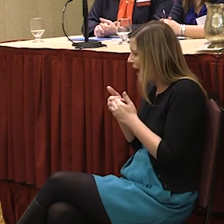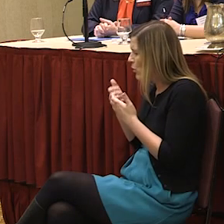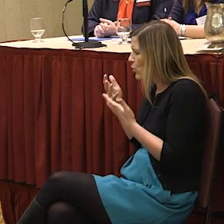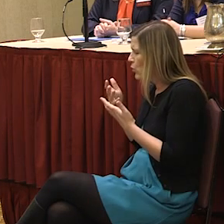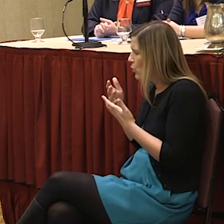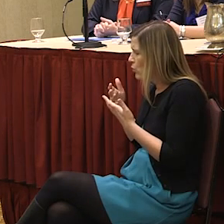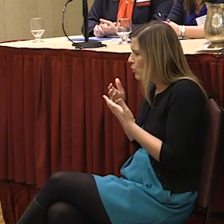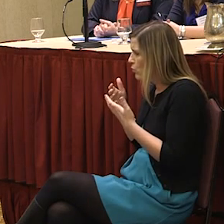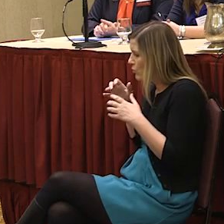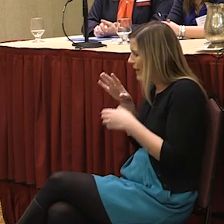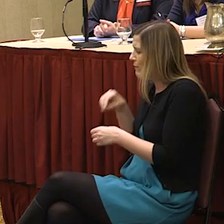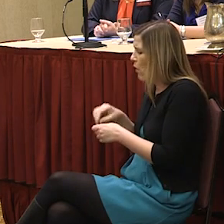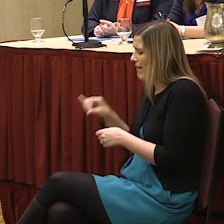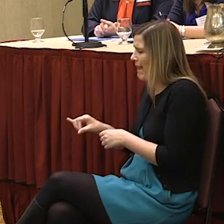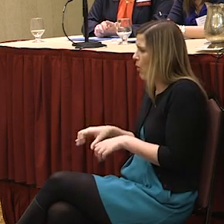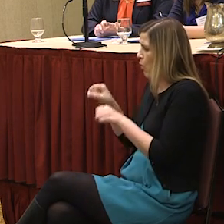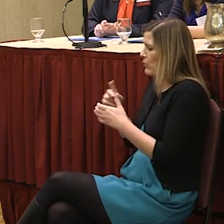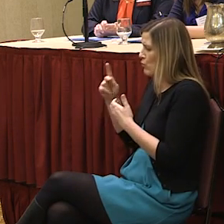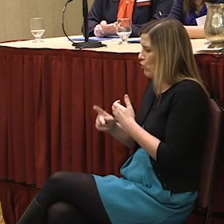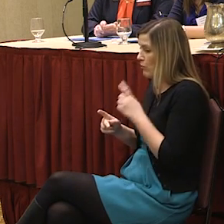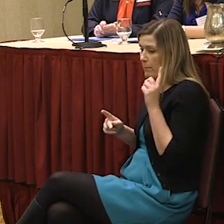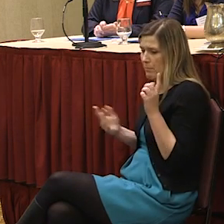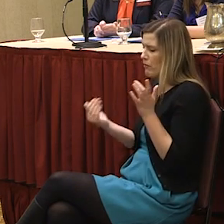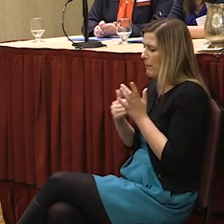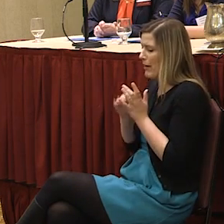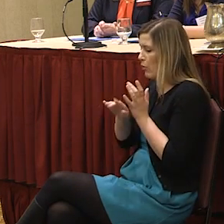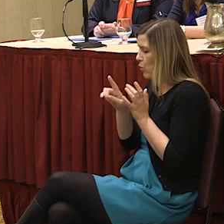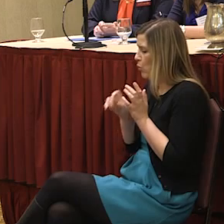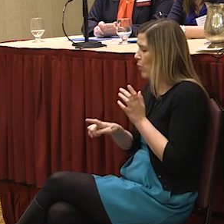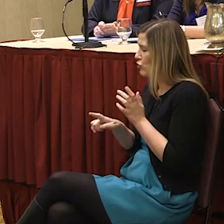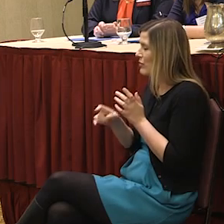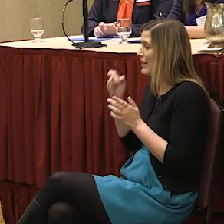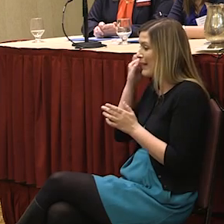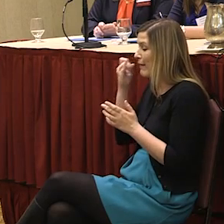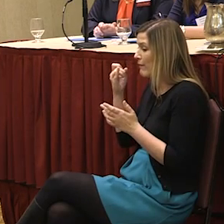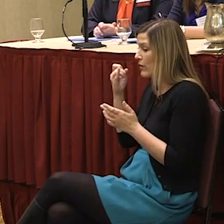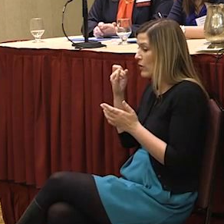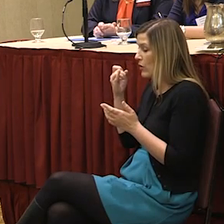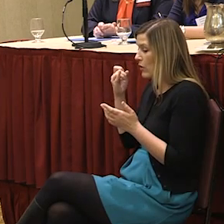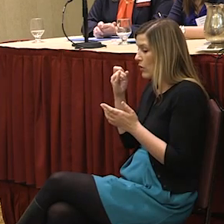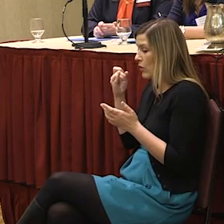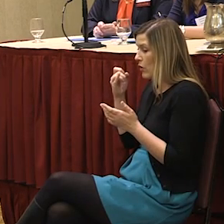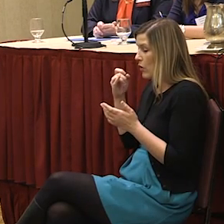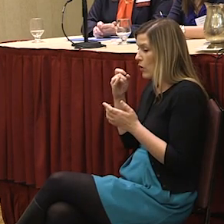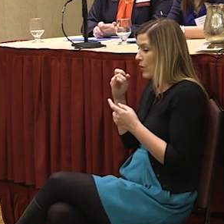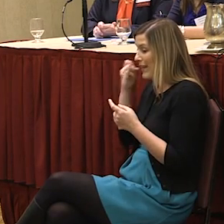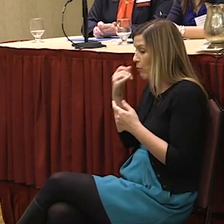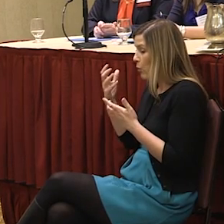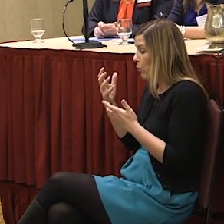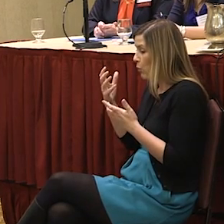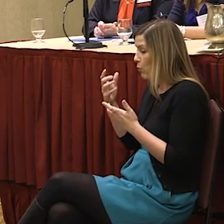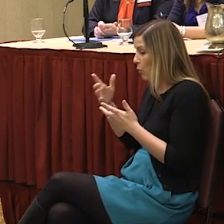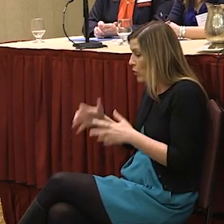about it? So her question was to bring our programs out to the agency. Is it all of the